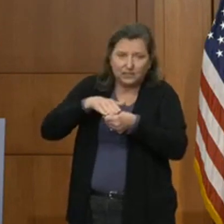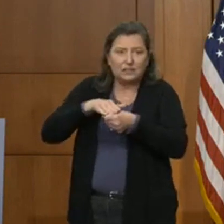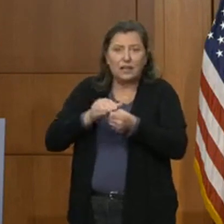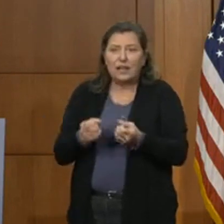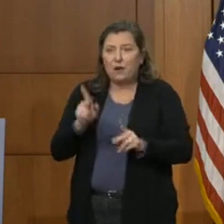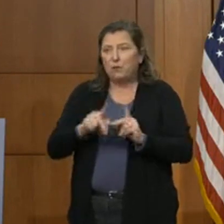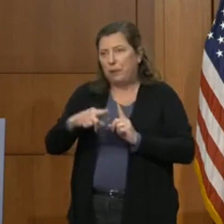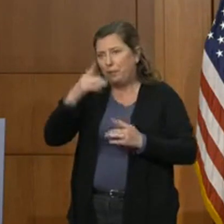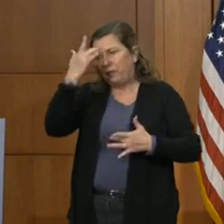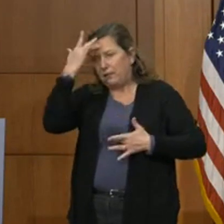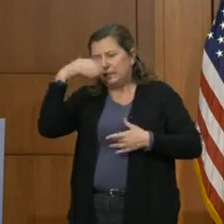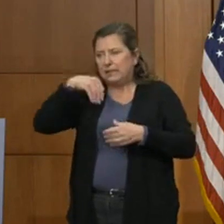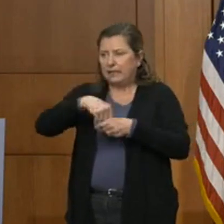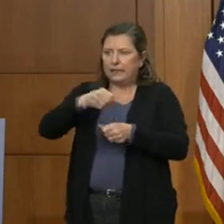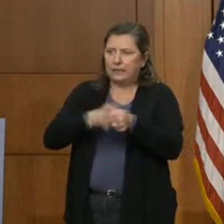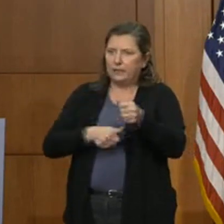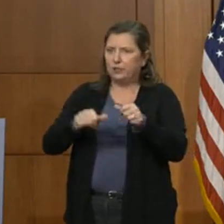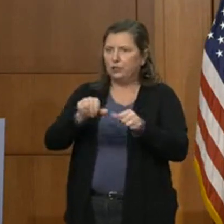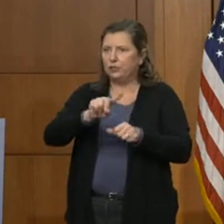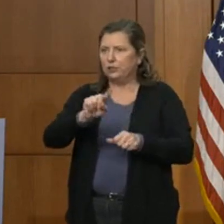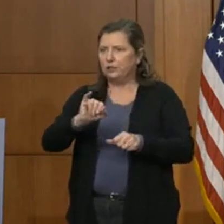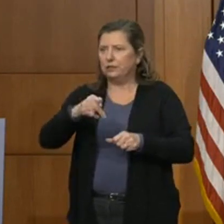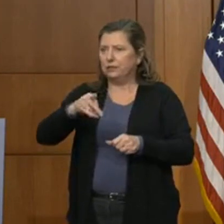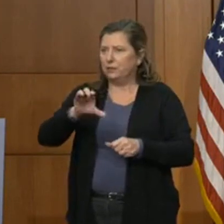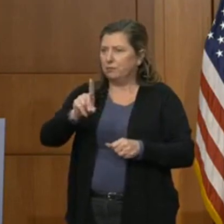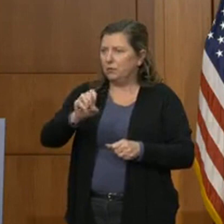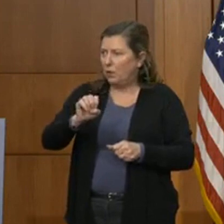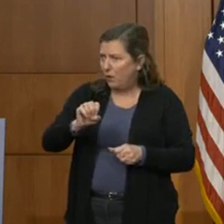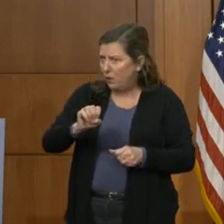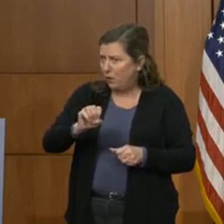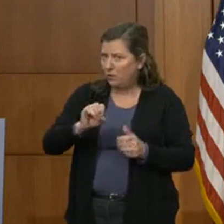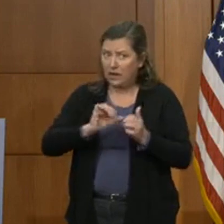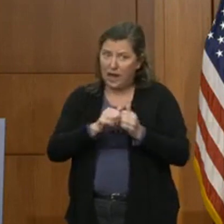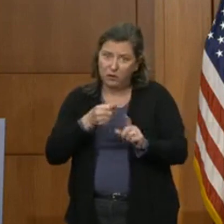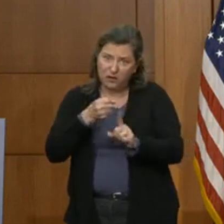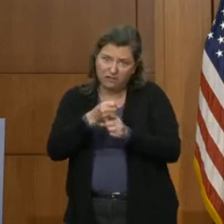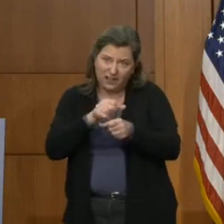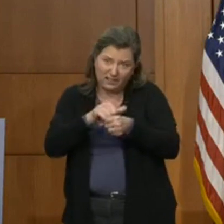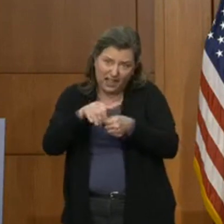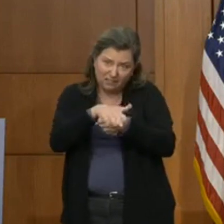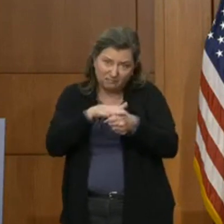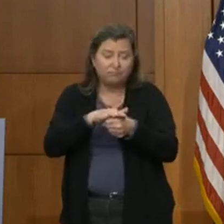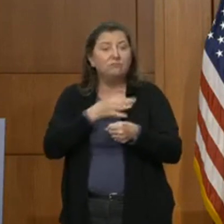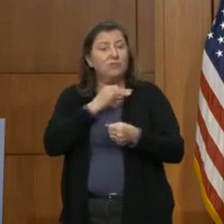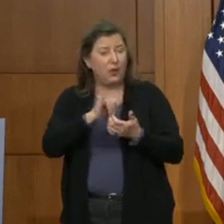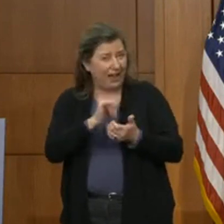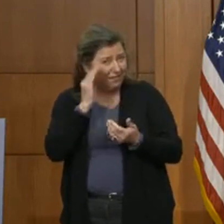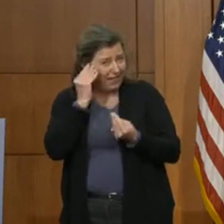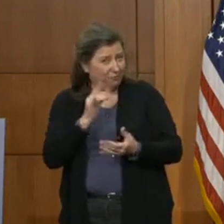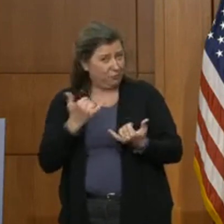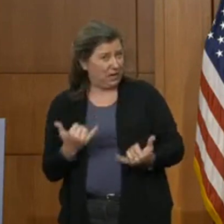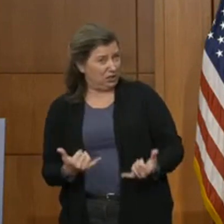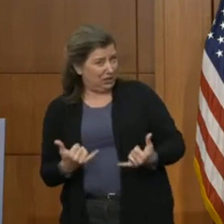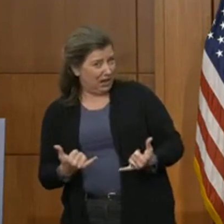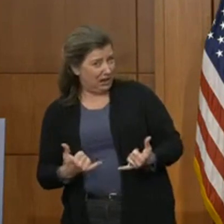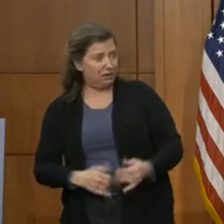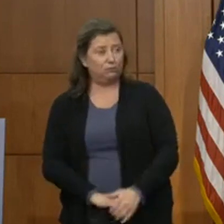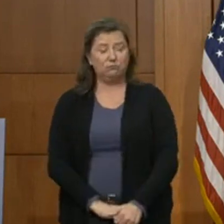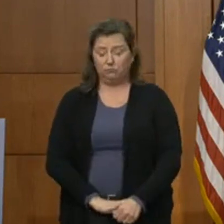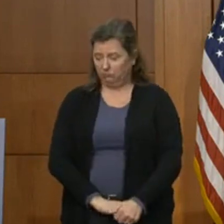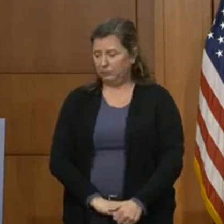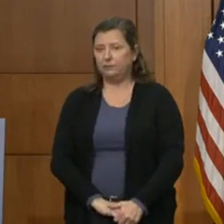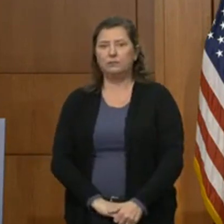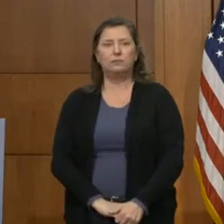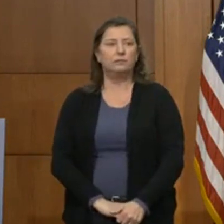zip code, the coronavirus is impacting per zip code? Do you have that information now?